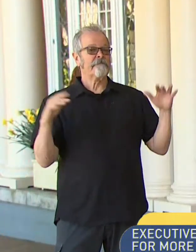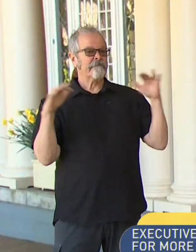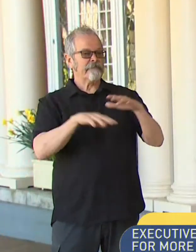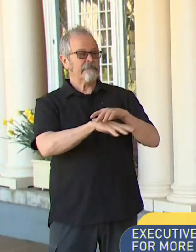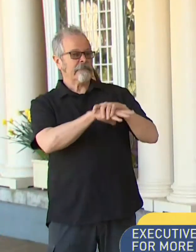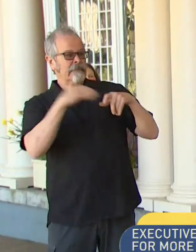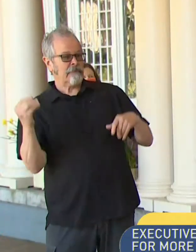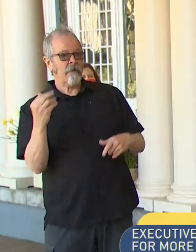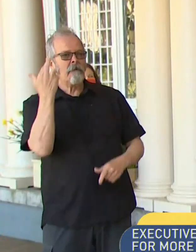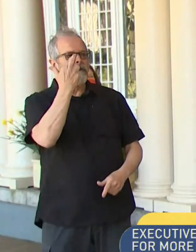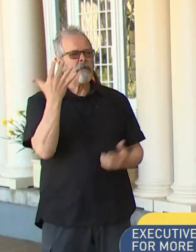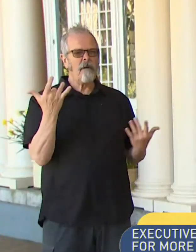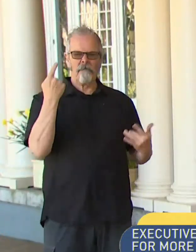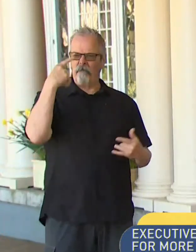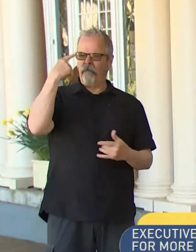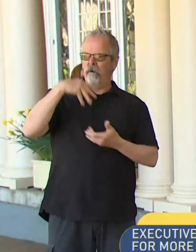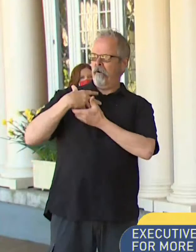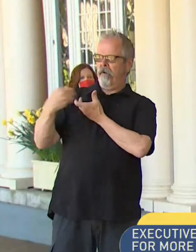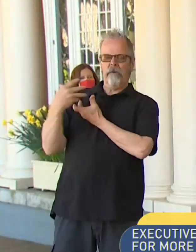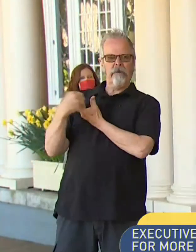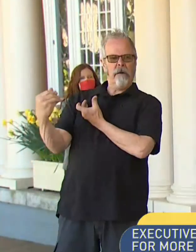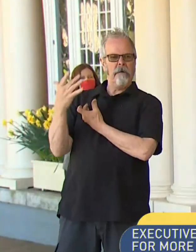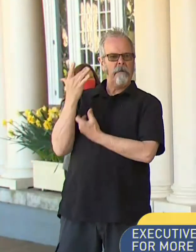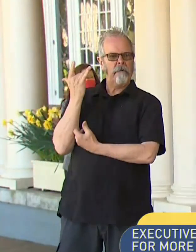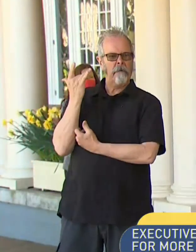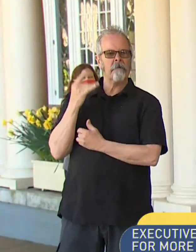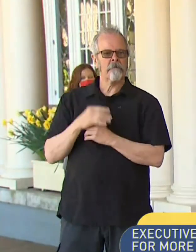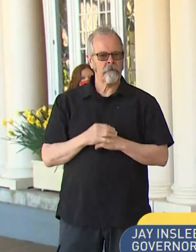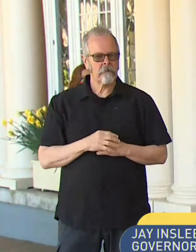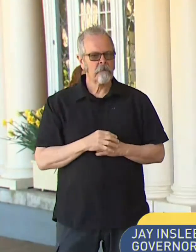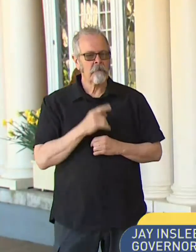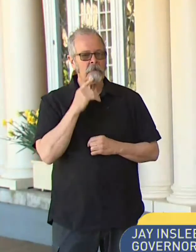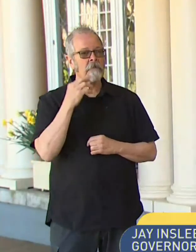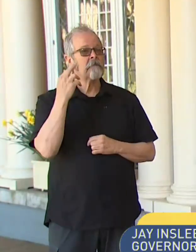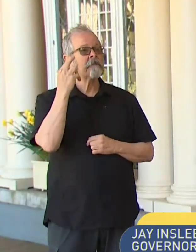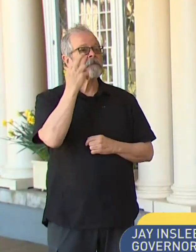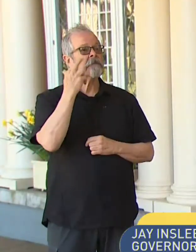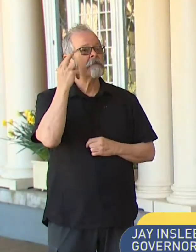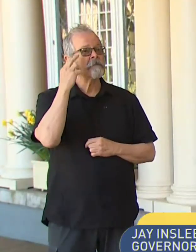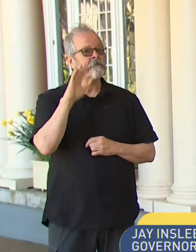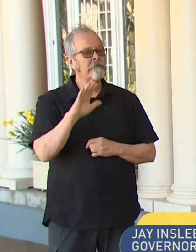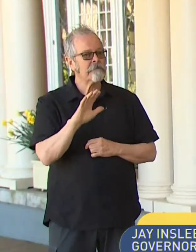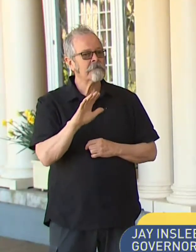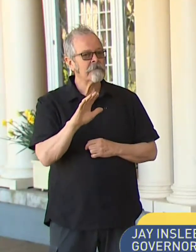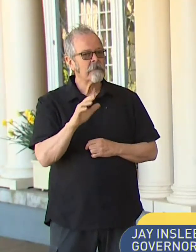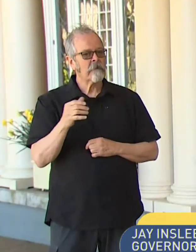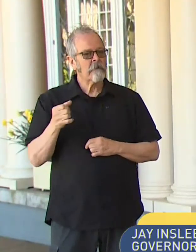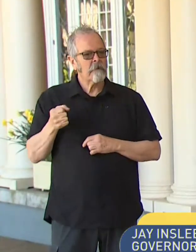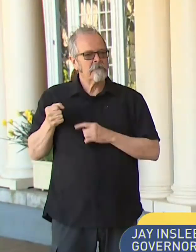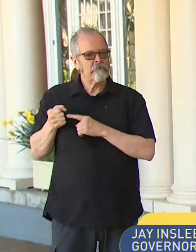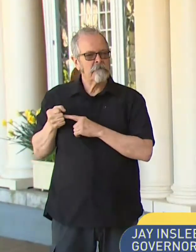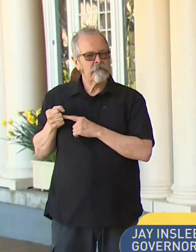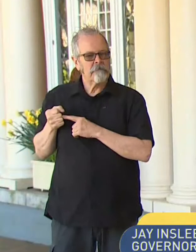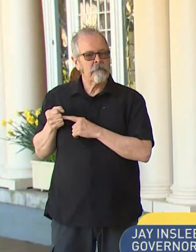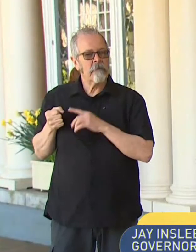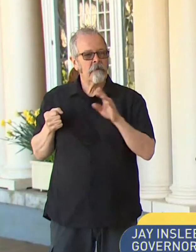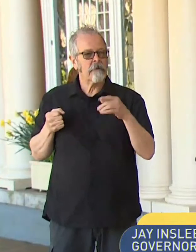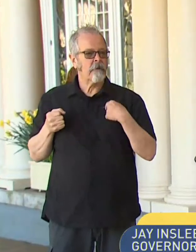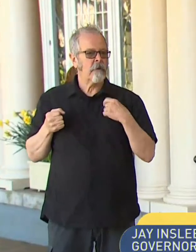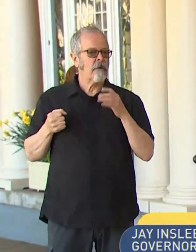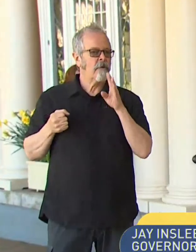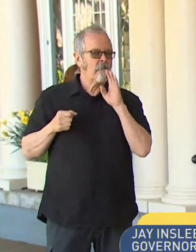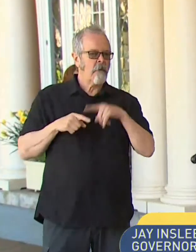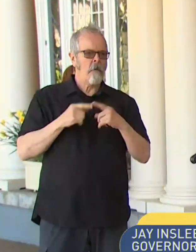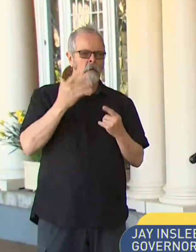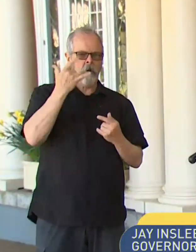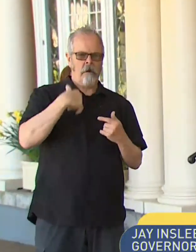reason today. I want to talk about that reason, but before I do, I want to talk about set the stage of why we're here this afternoon